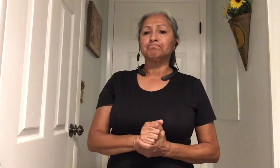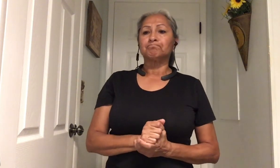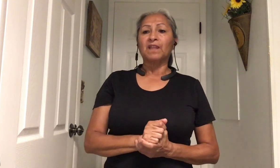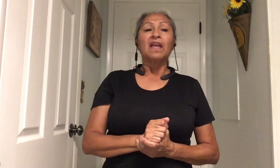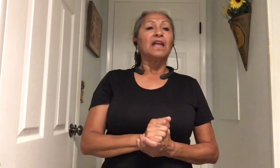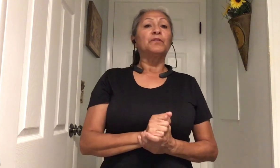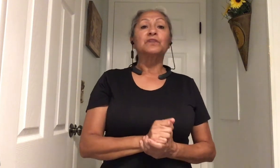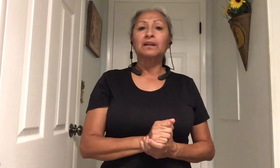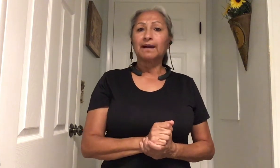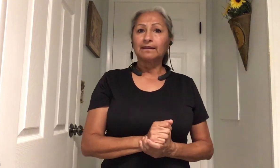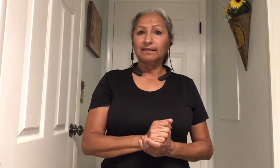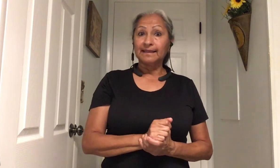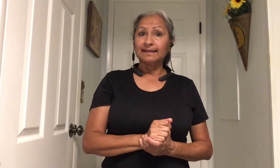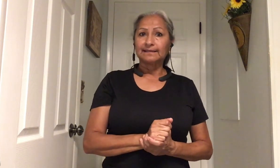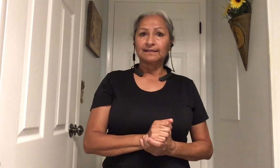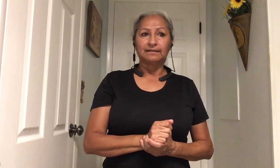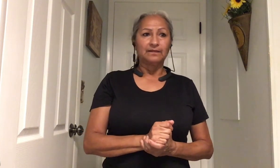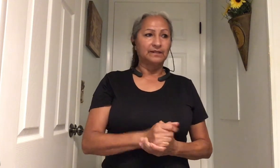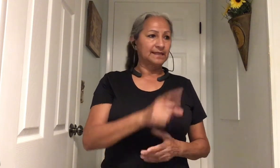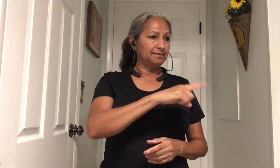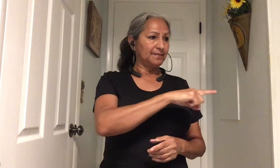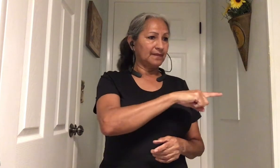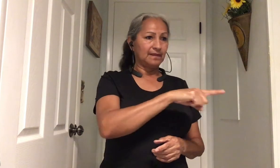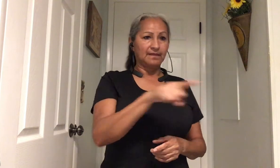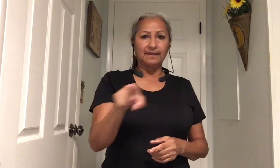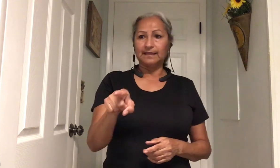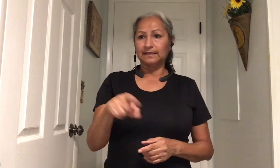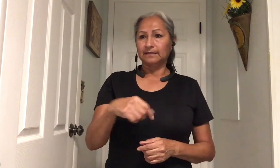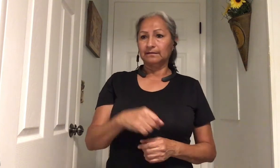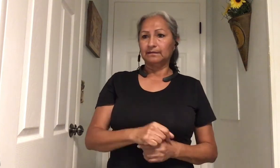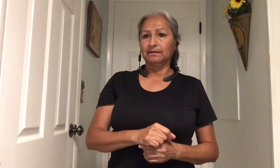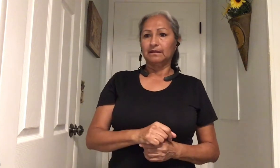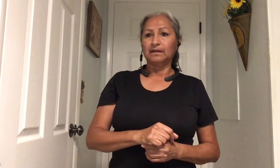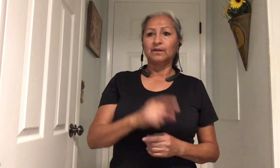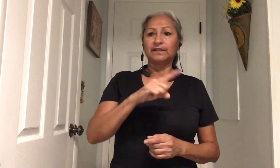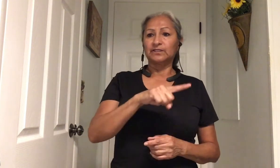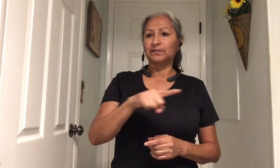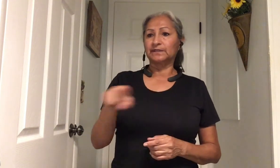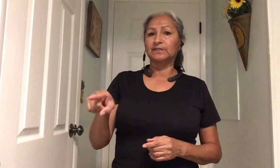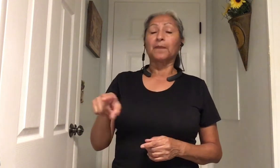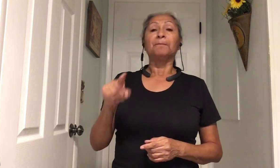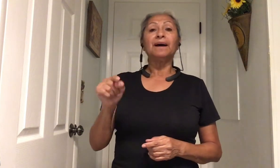If you were talking about these, you could say these. It just goes this way. But if